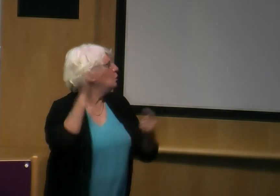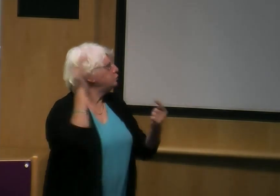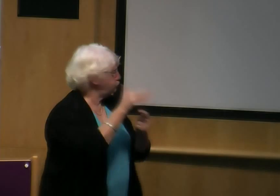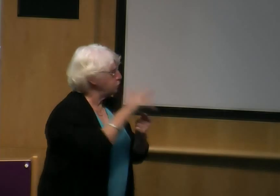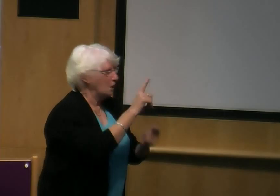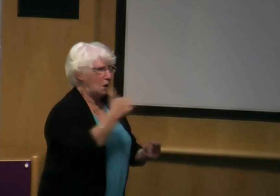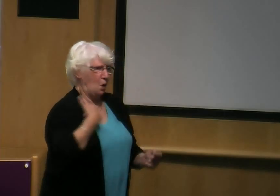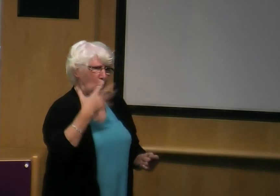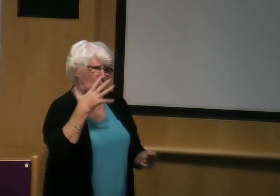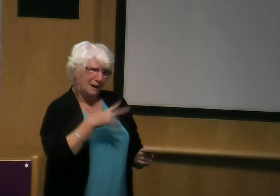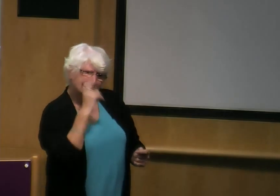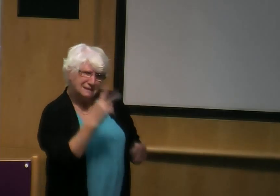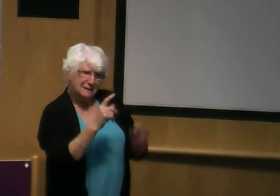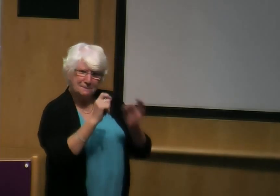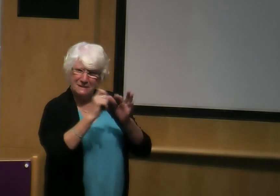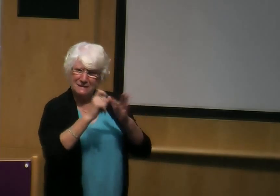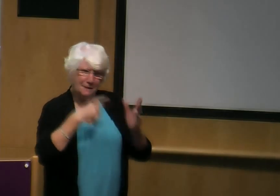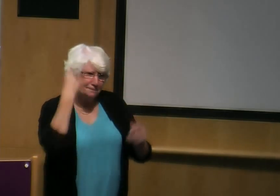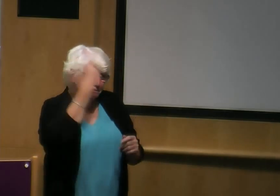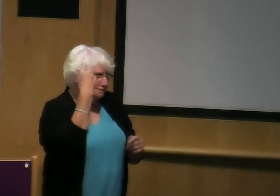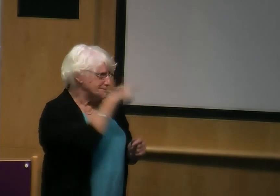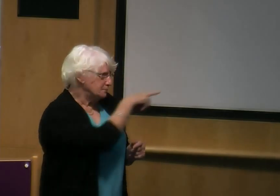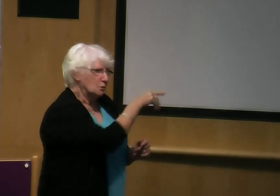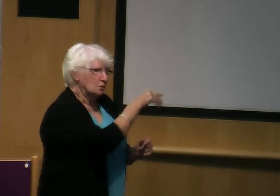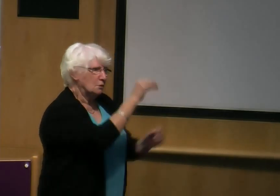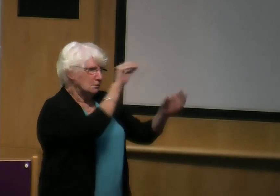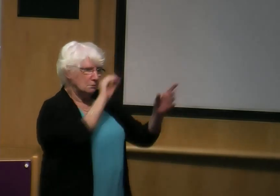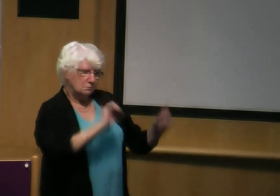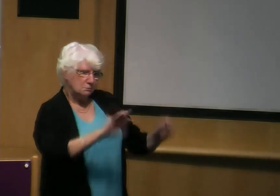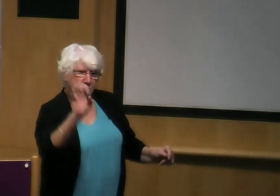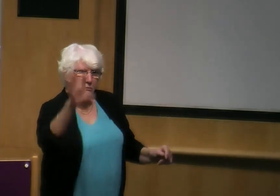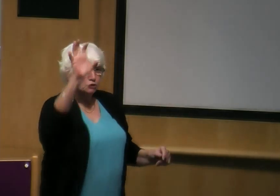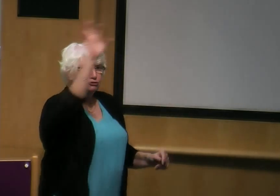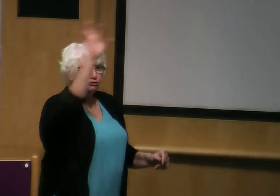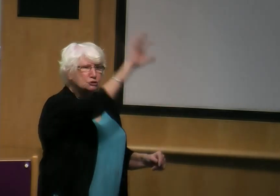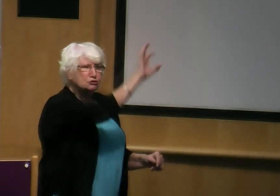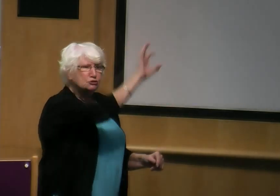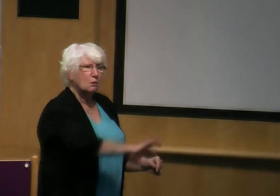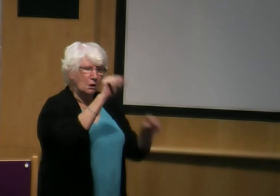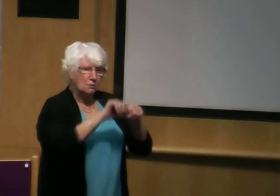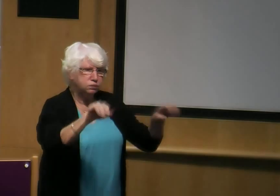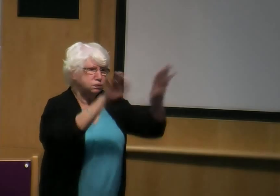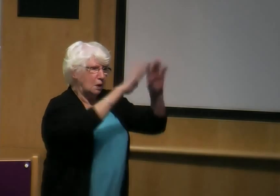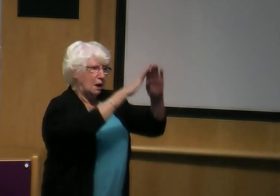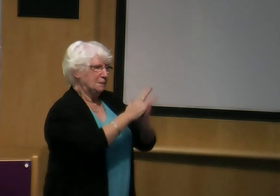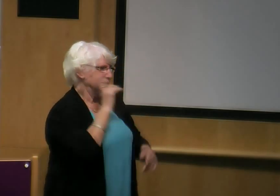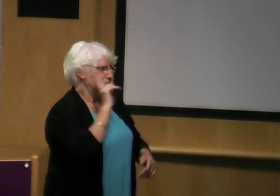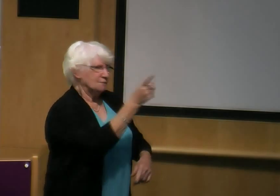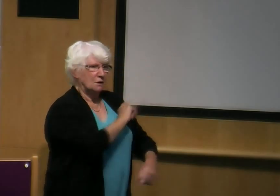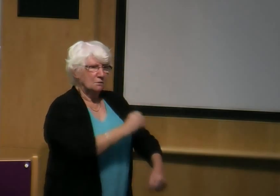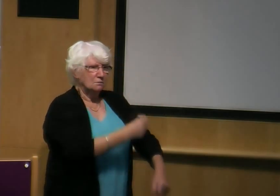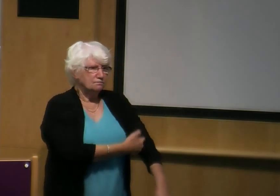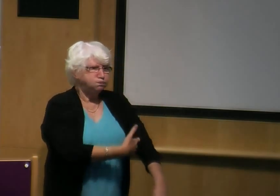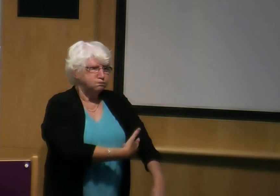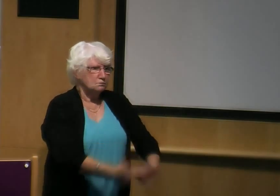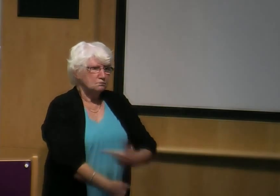really be entrenched within the community, but thinking about that relationship with culture. You know, I